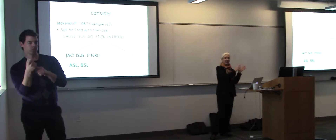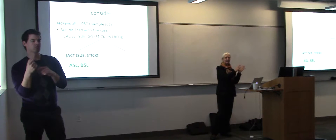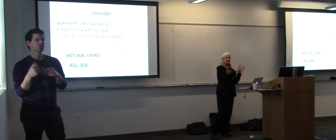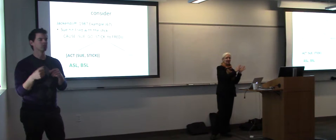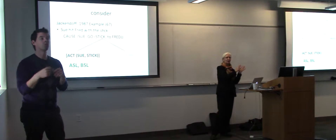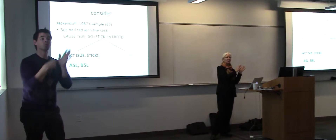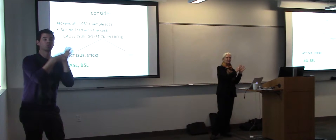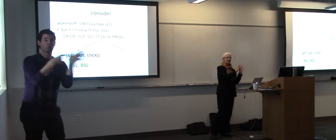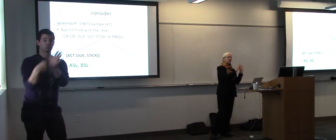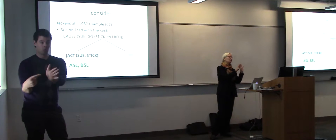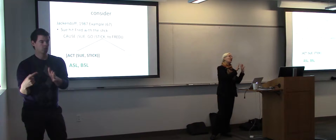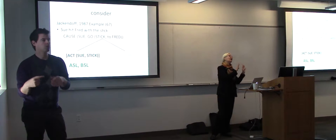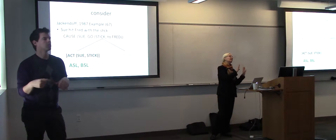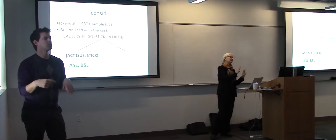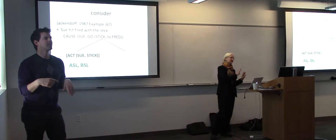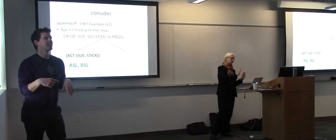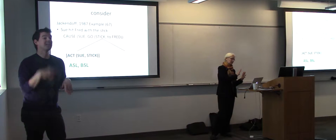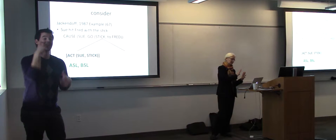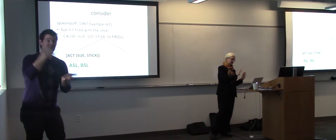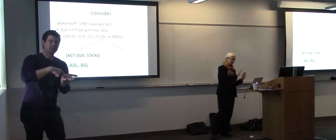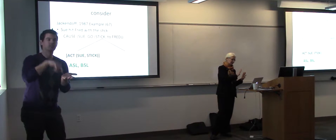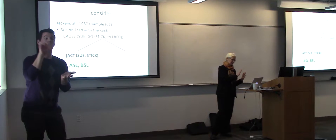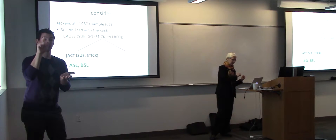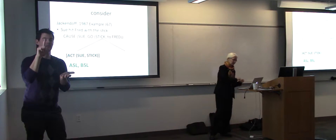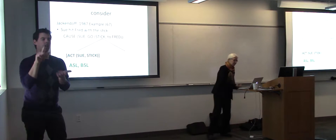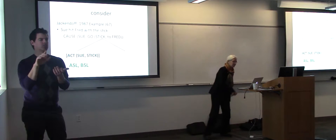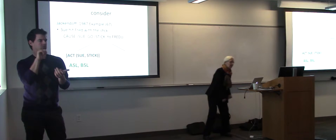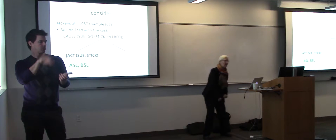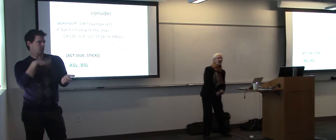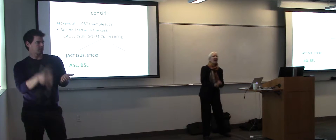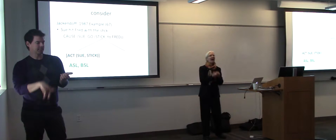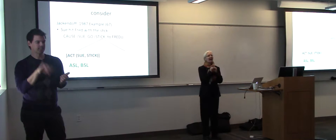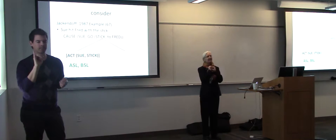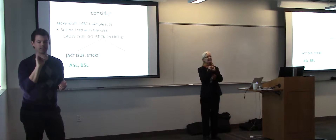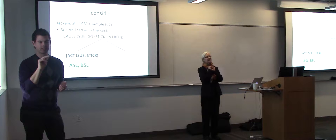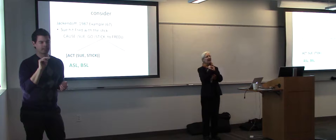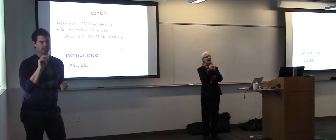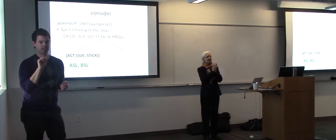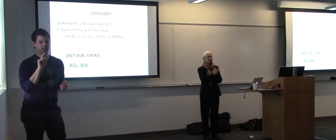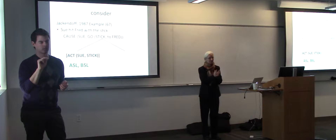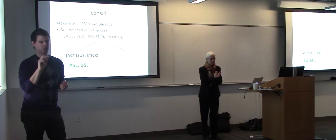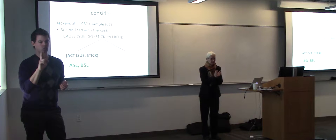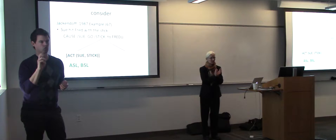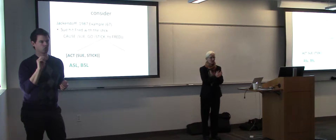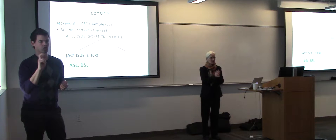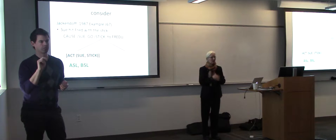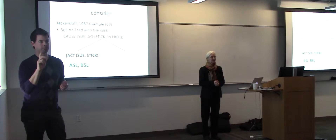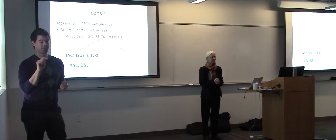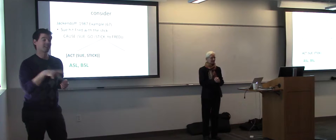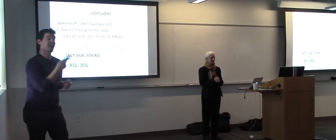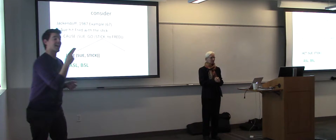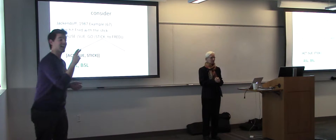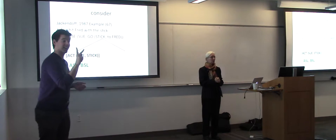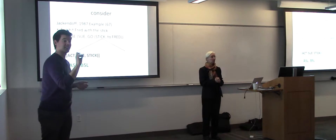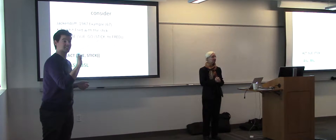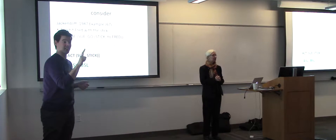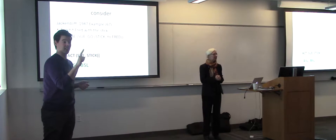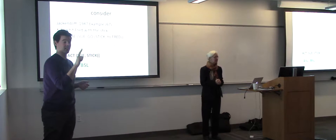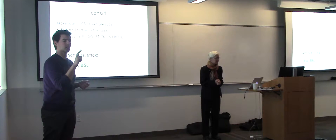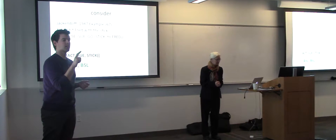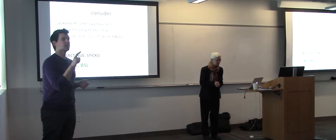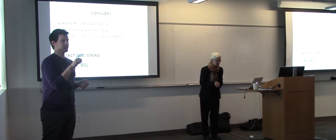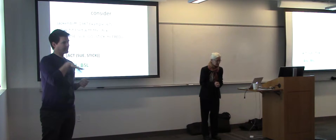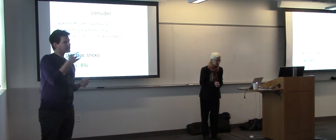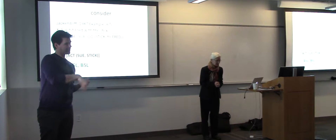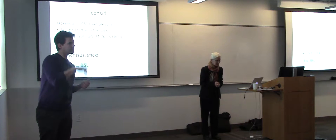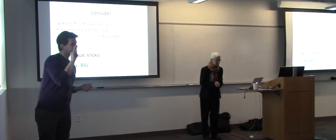the ASL, which is non-instrument sensitive, and in HKSL, Hong Kong Sign Language, which